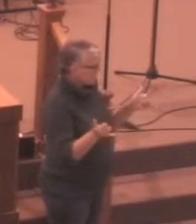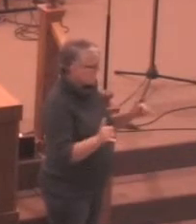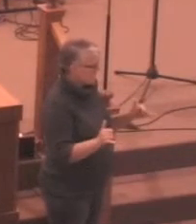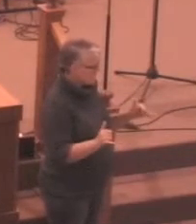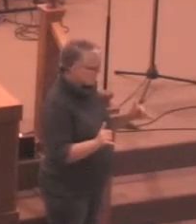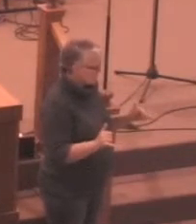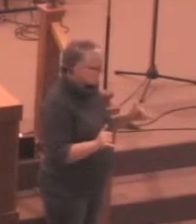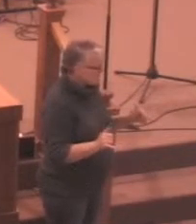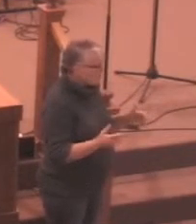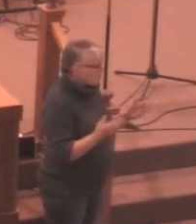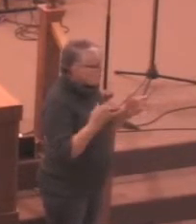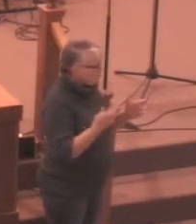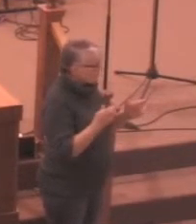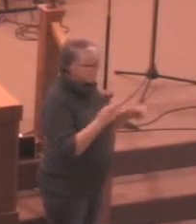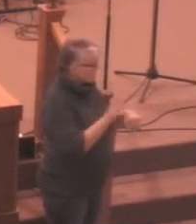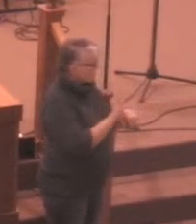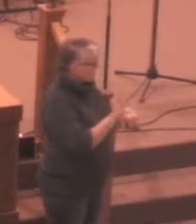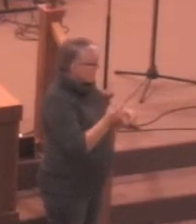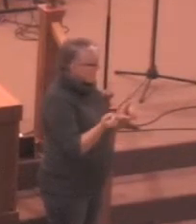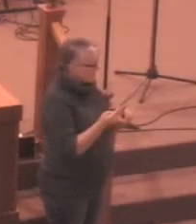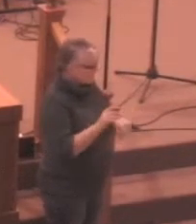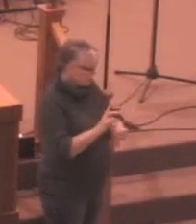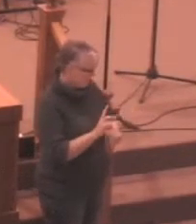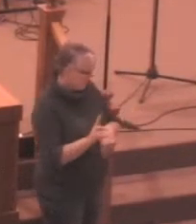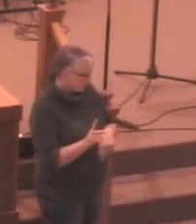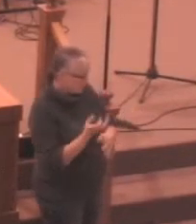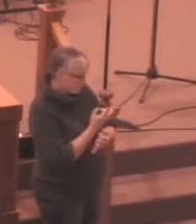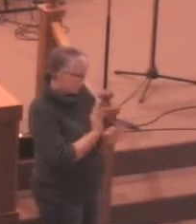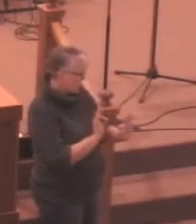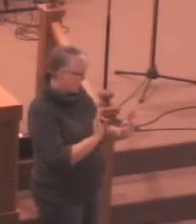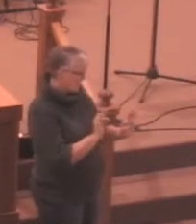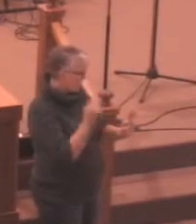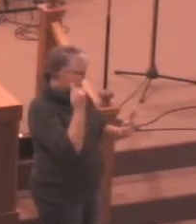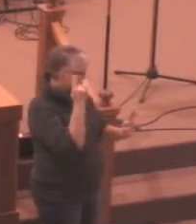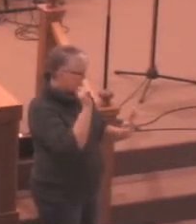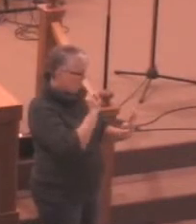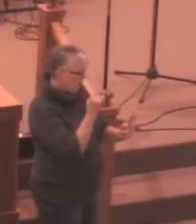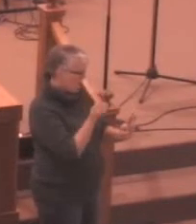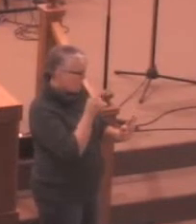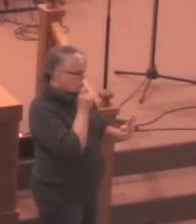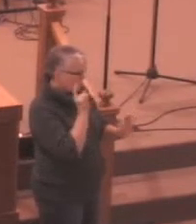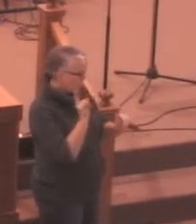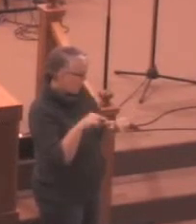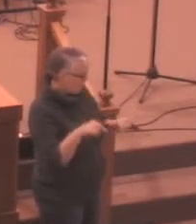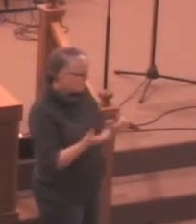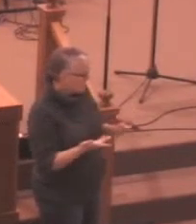5 to 7. And that is free of charge for anybody that goes to Set Free to come with your